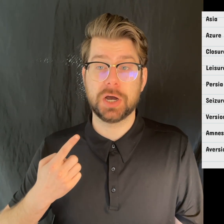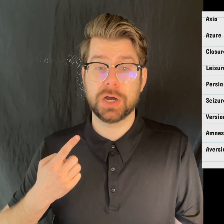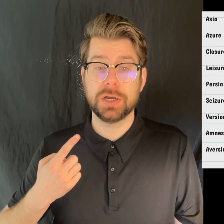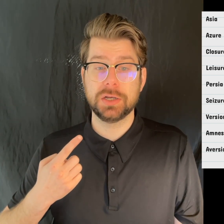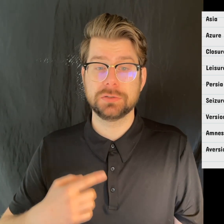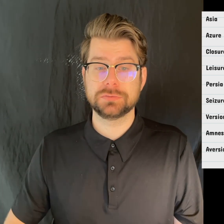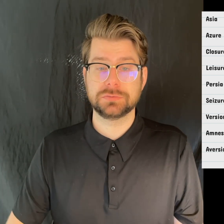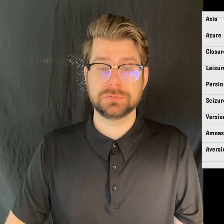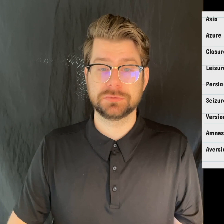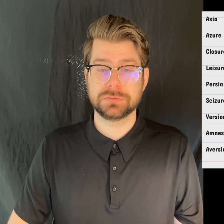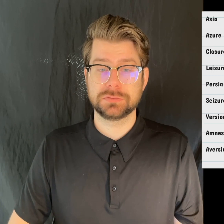Persia,